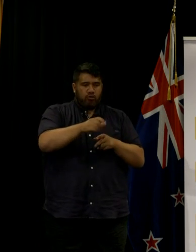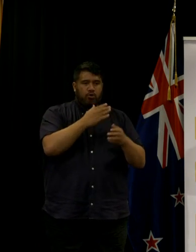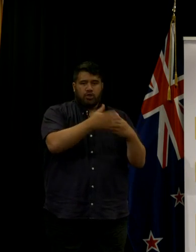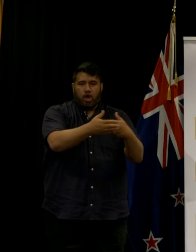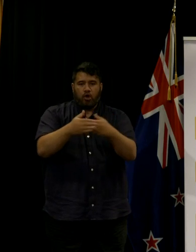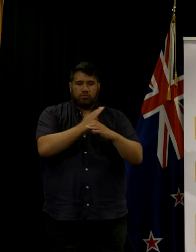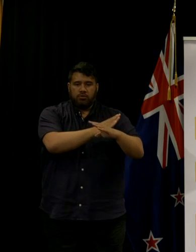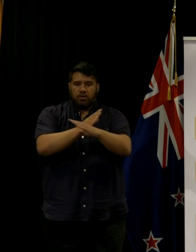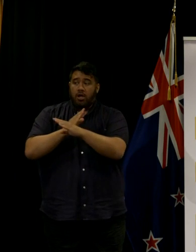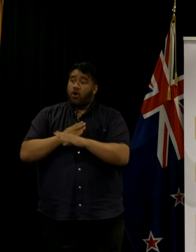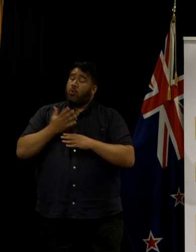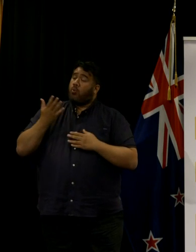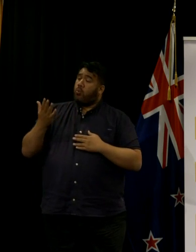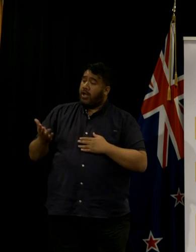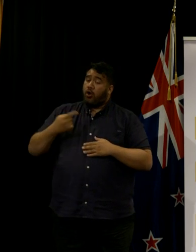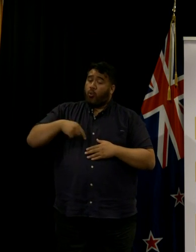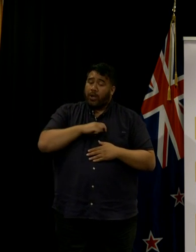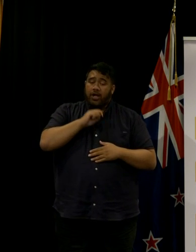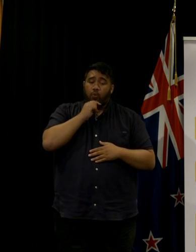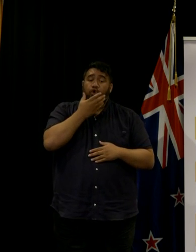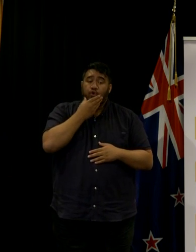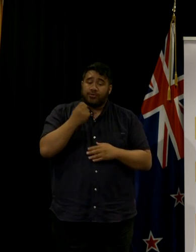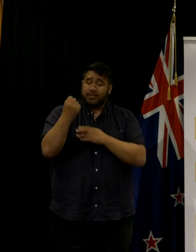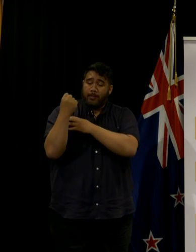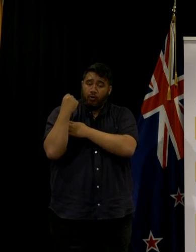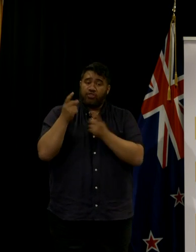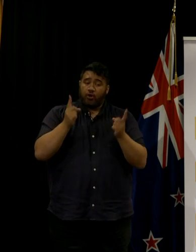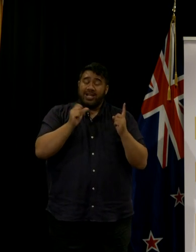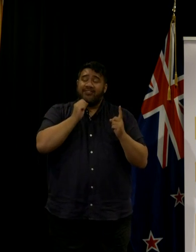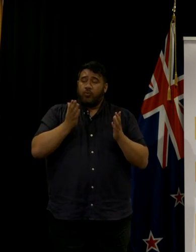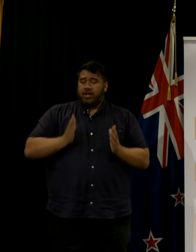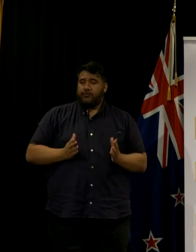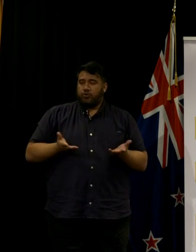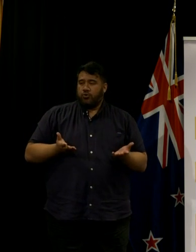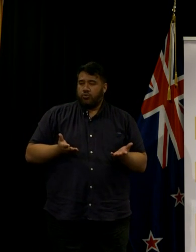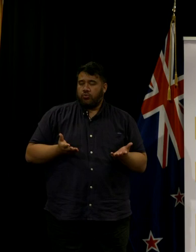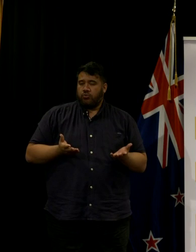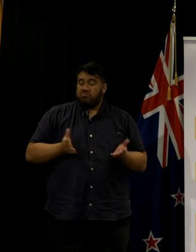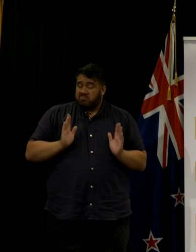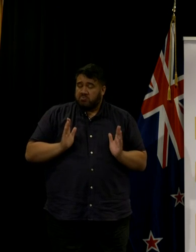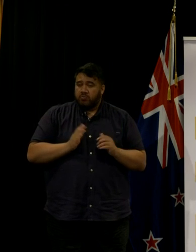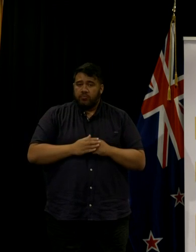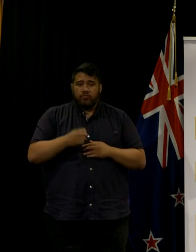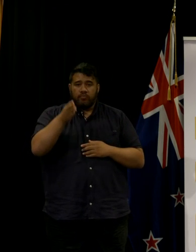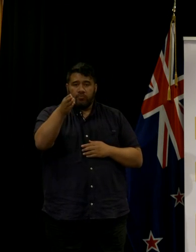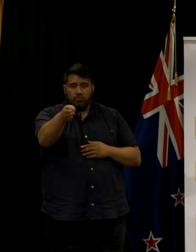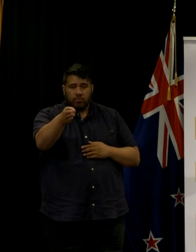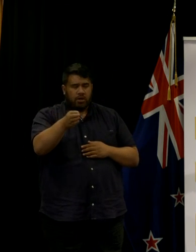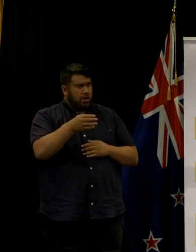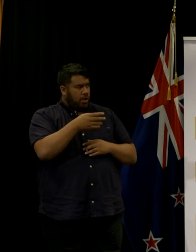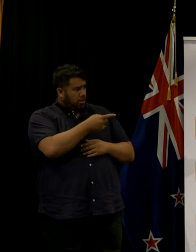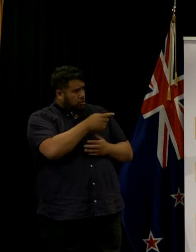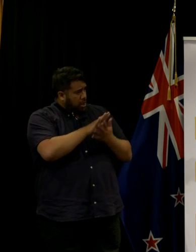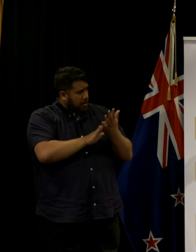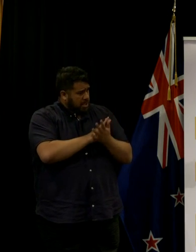to say that we would use the powers to their fullest extent if required. So that sounds like a yes. So are we likely